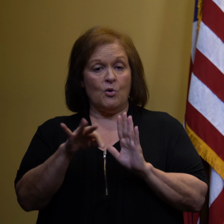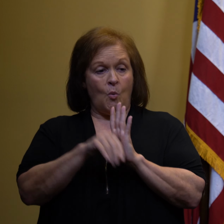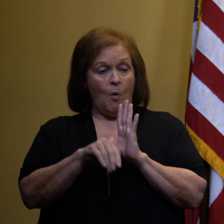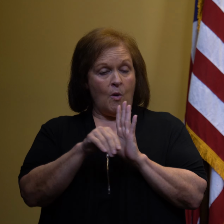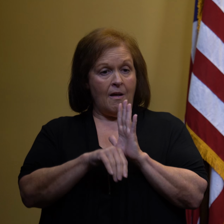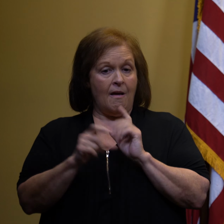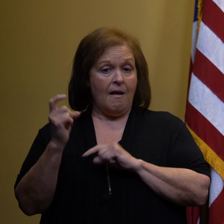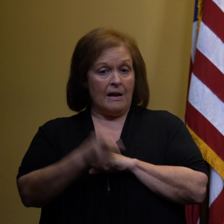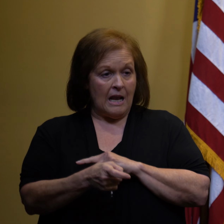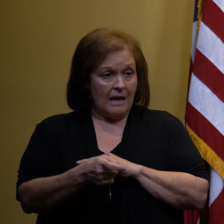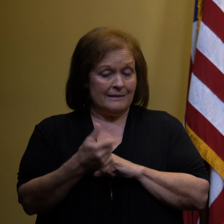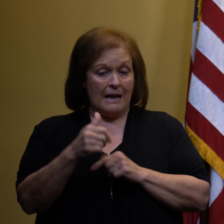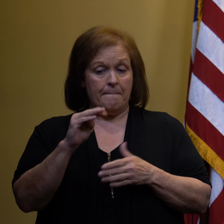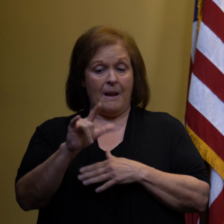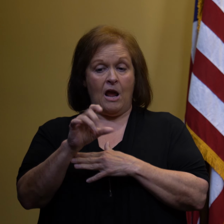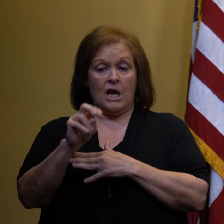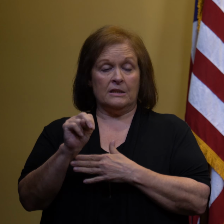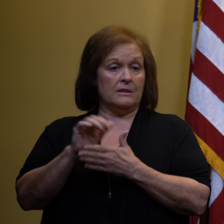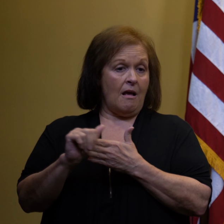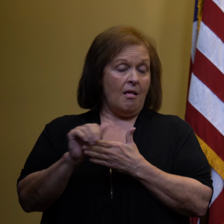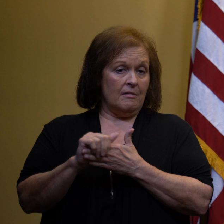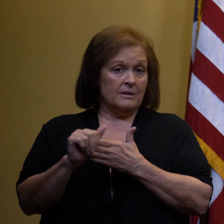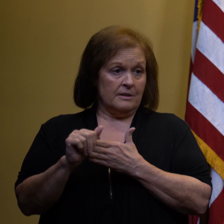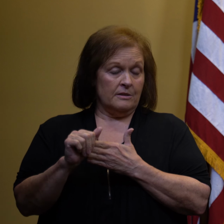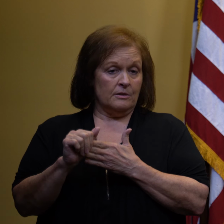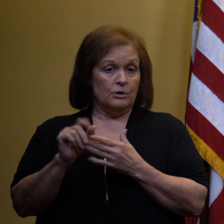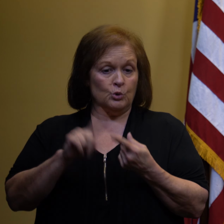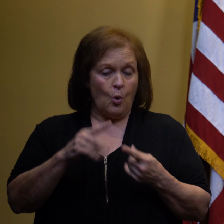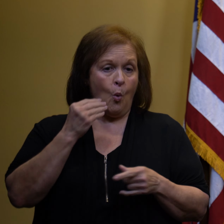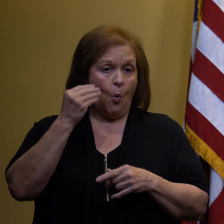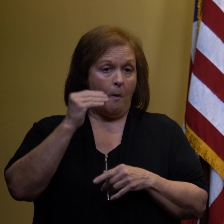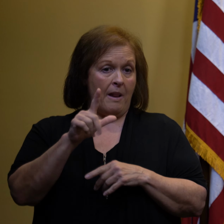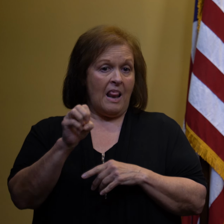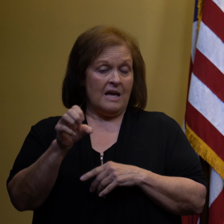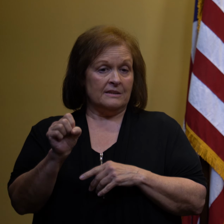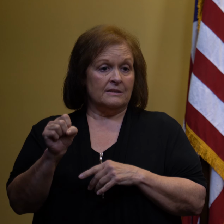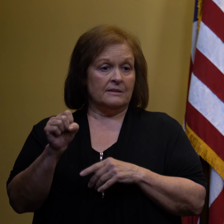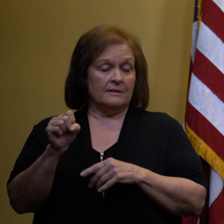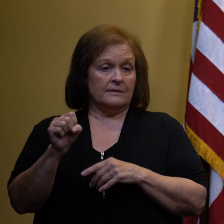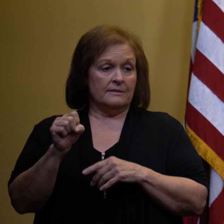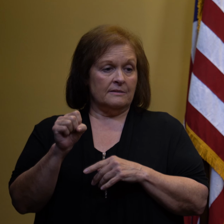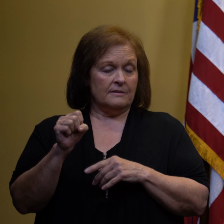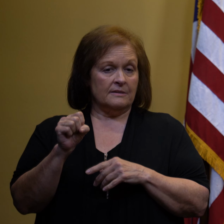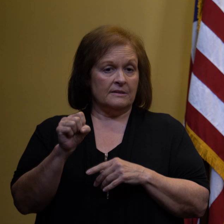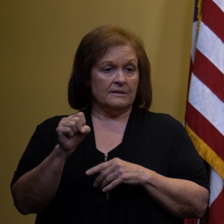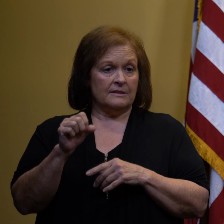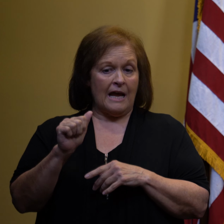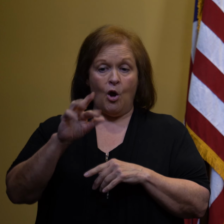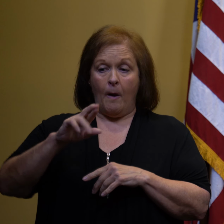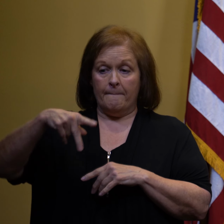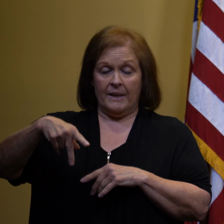Orleans allocating $10 million specifically to homelessness out of our